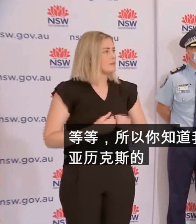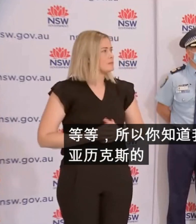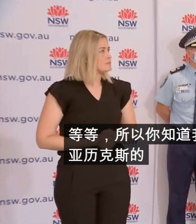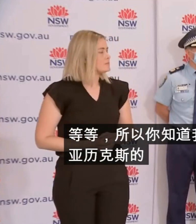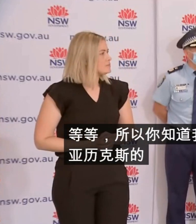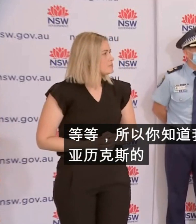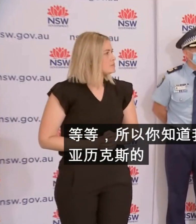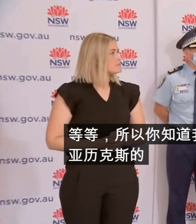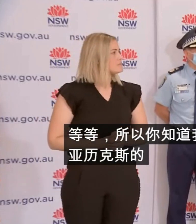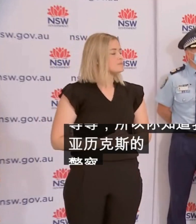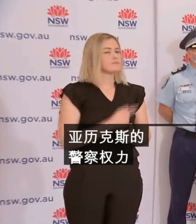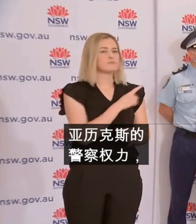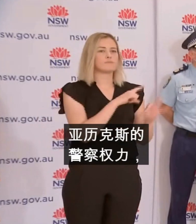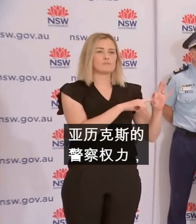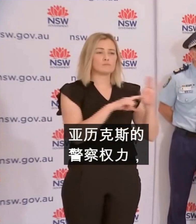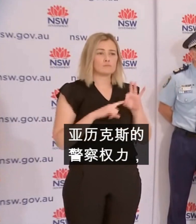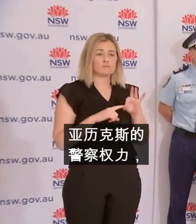up on Alex's...